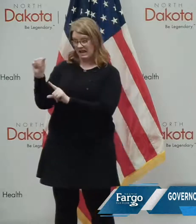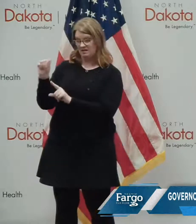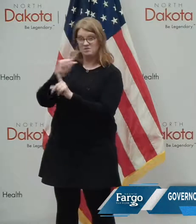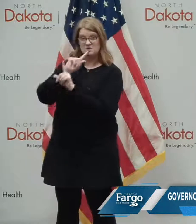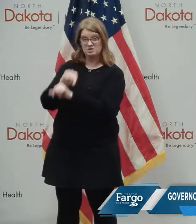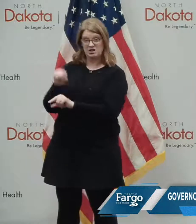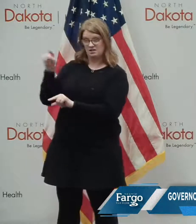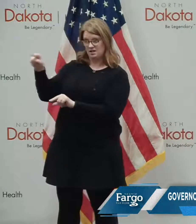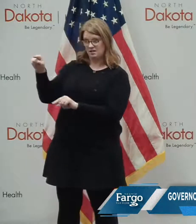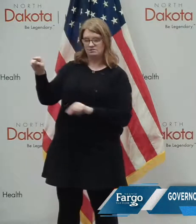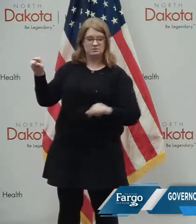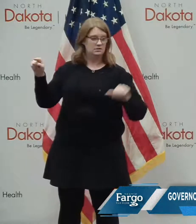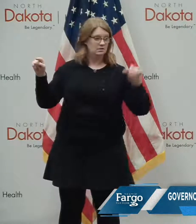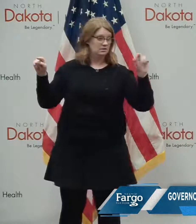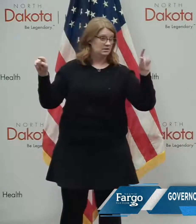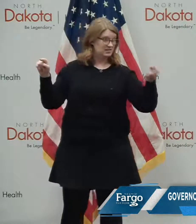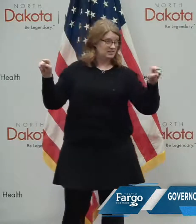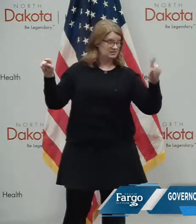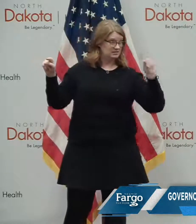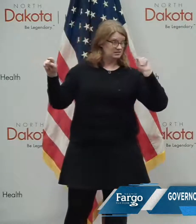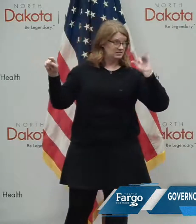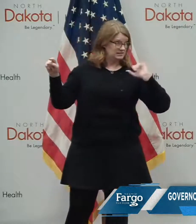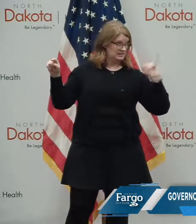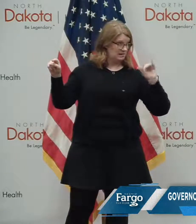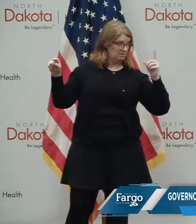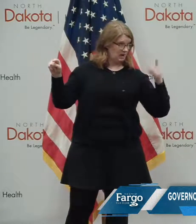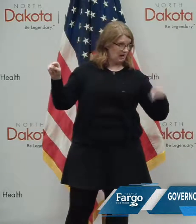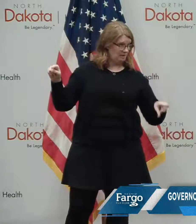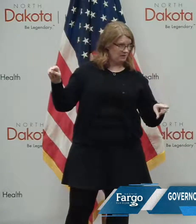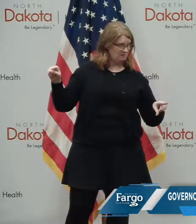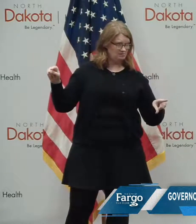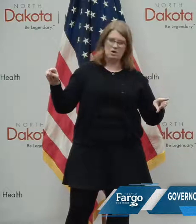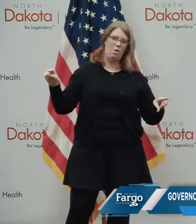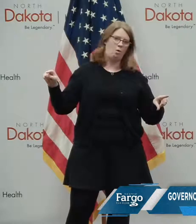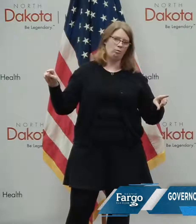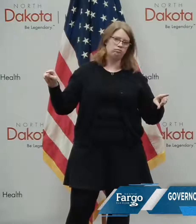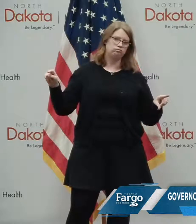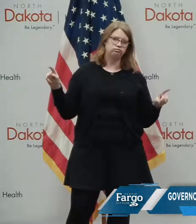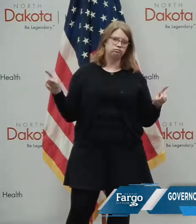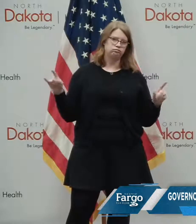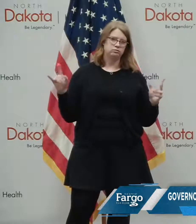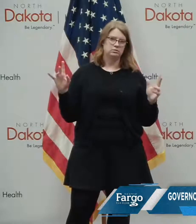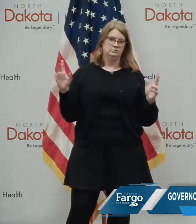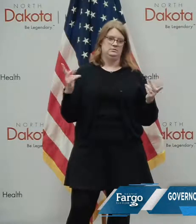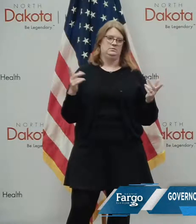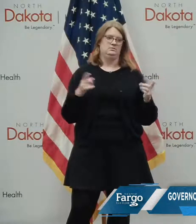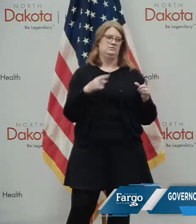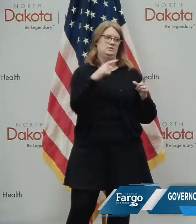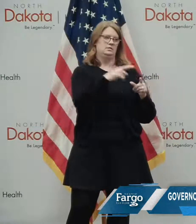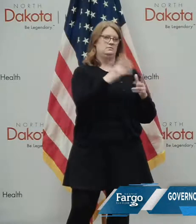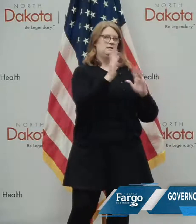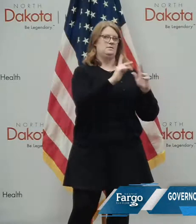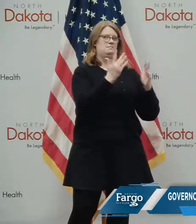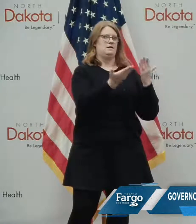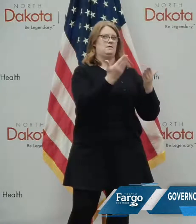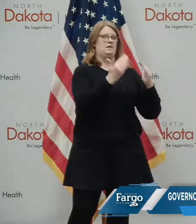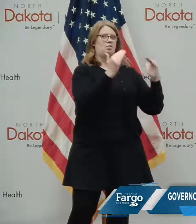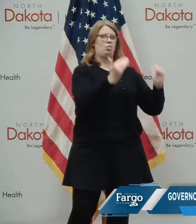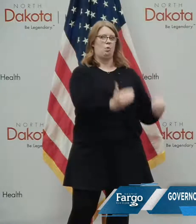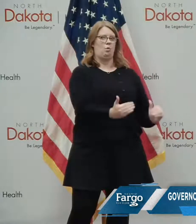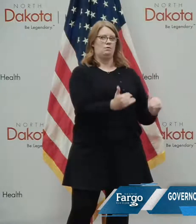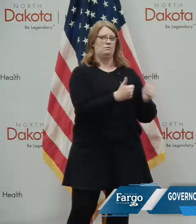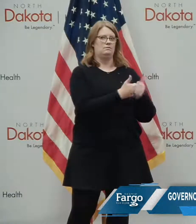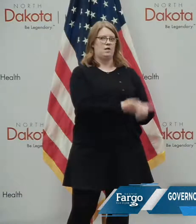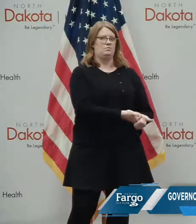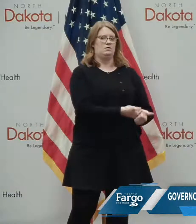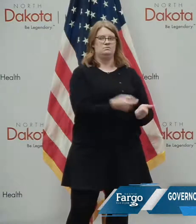result doesn't mean if you did it in state B, you'd get this result. I mean, do it in state B and people might actually have lower compliance instead of higher compliance. And so